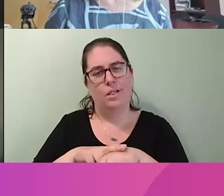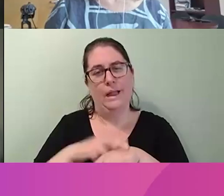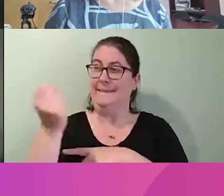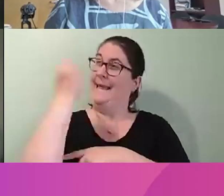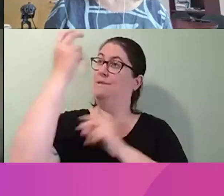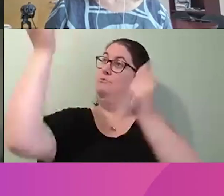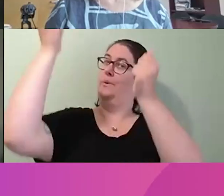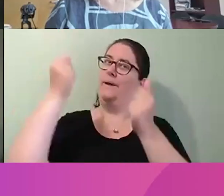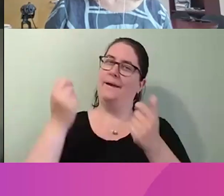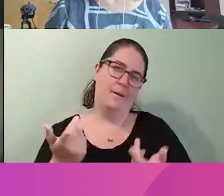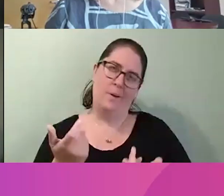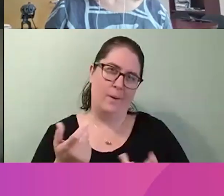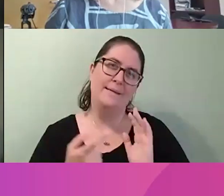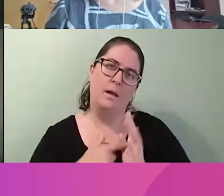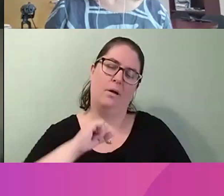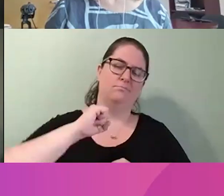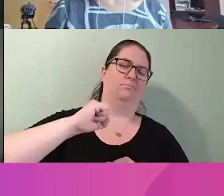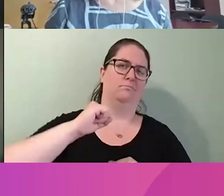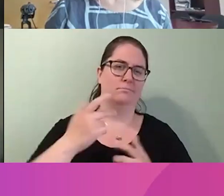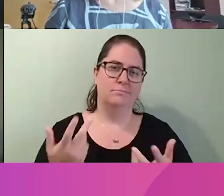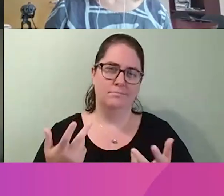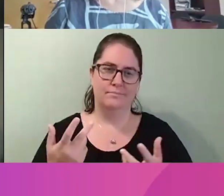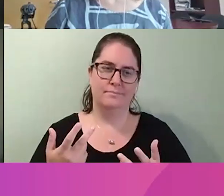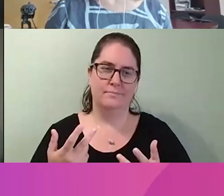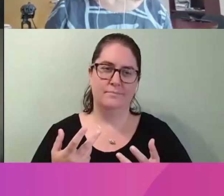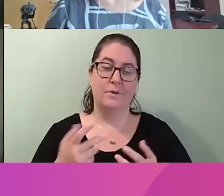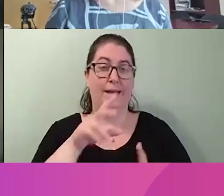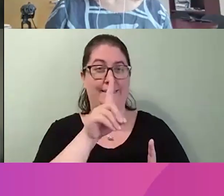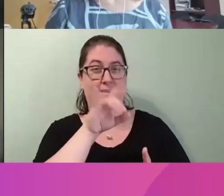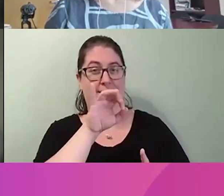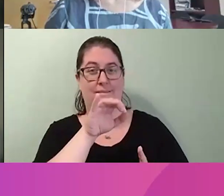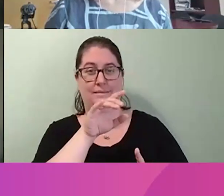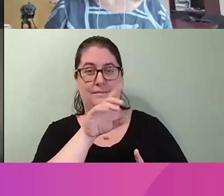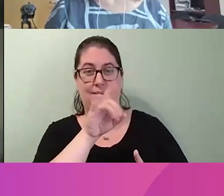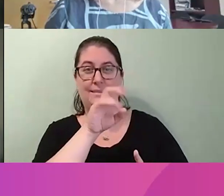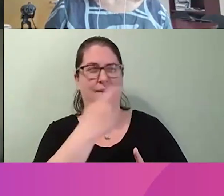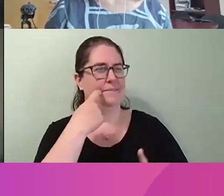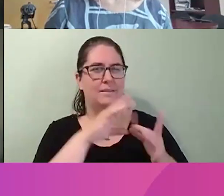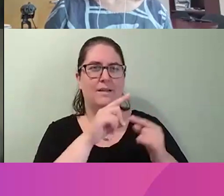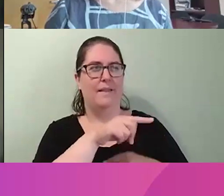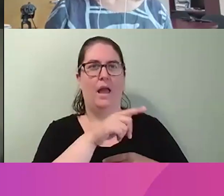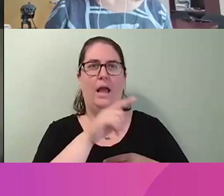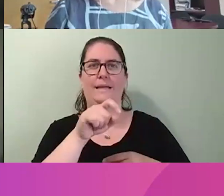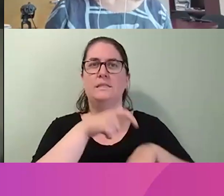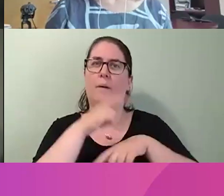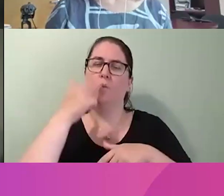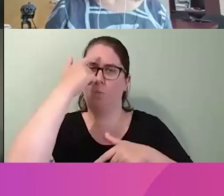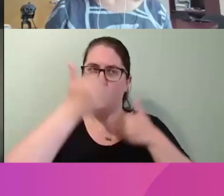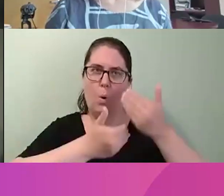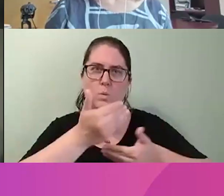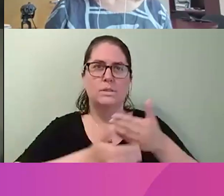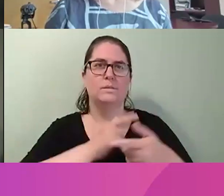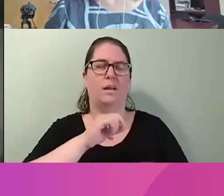away services. And like David was saying earlier, they kind of need time to process. They're ambivalent about everything about